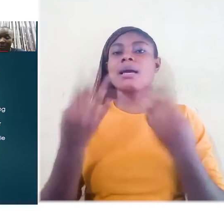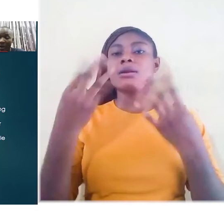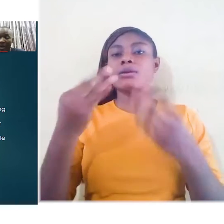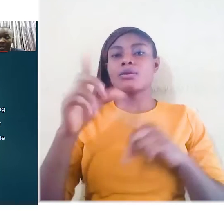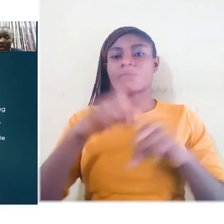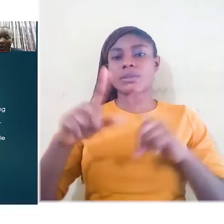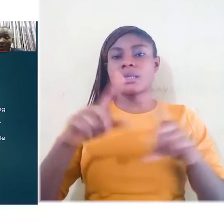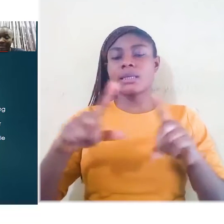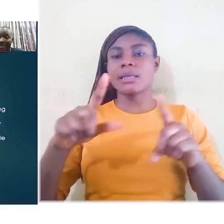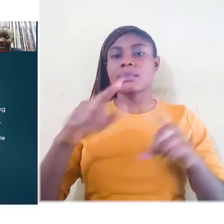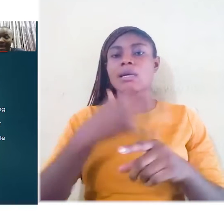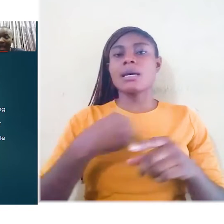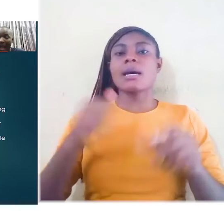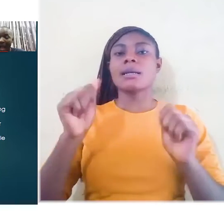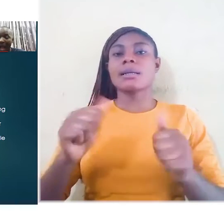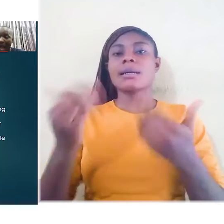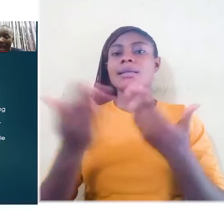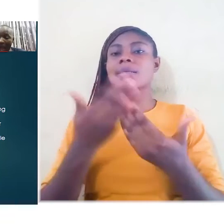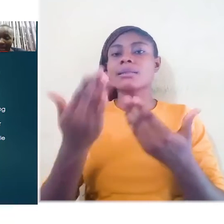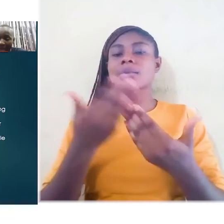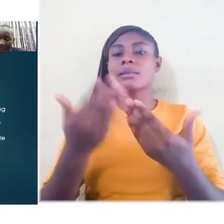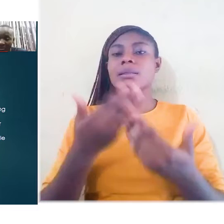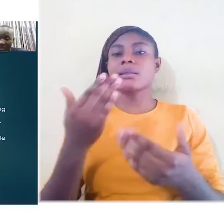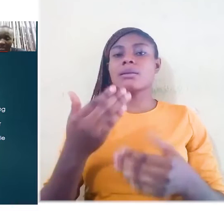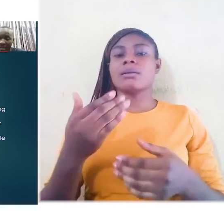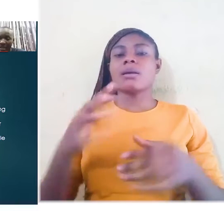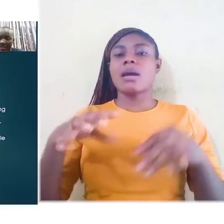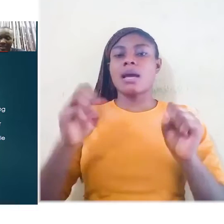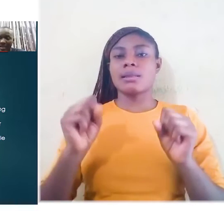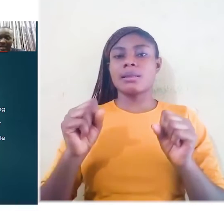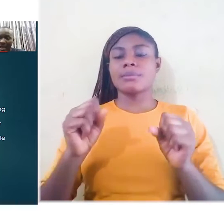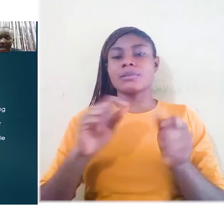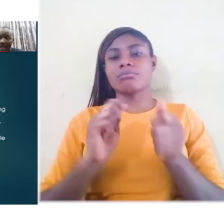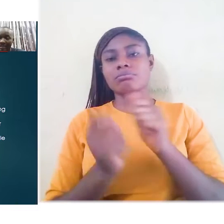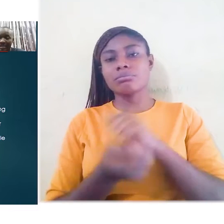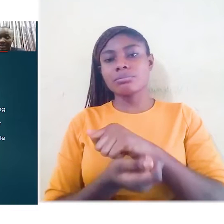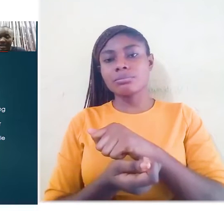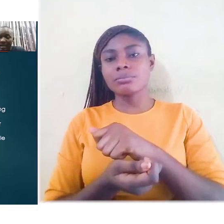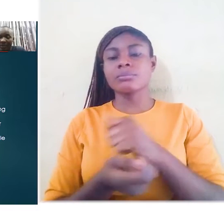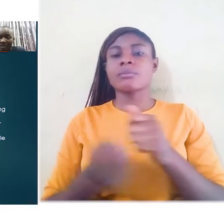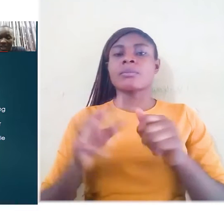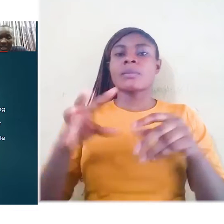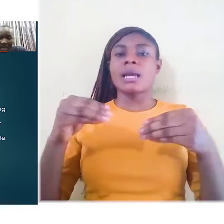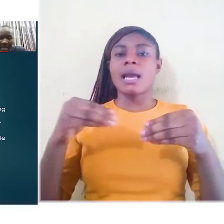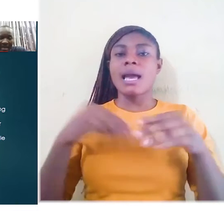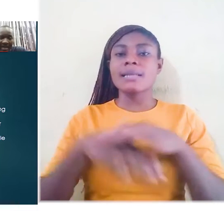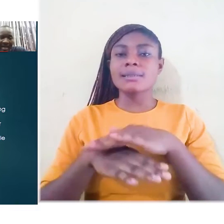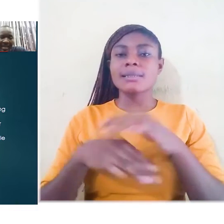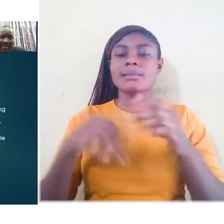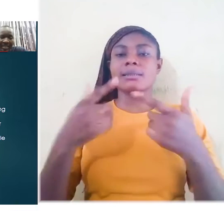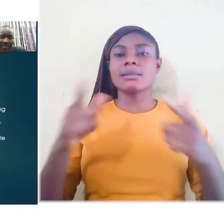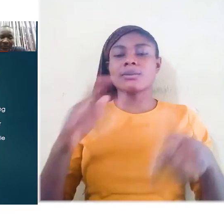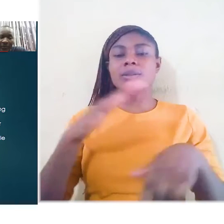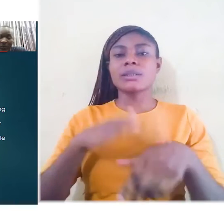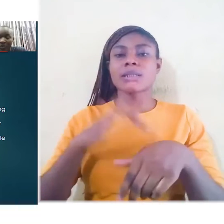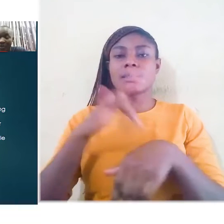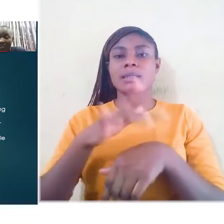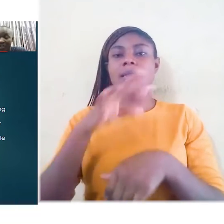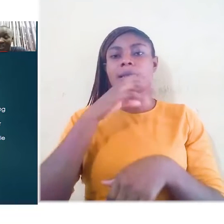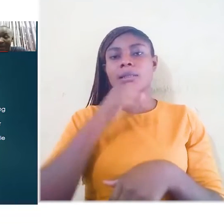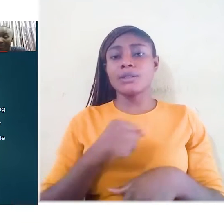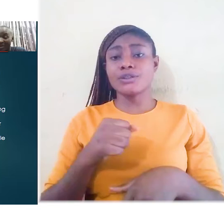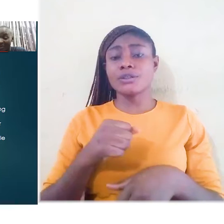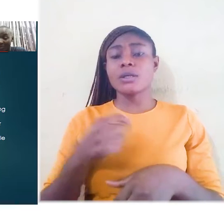can equally or easily adapt, they can easily access language at an early stage. We also